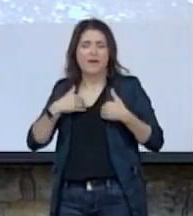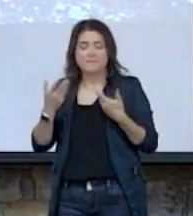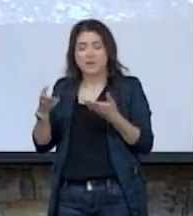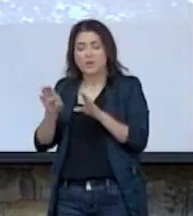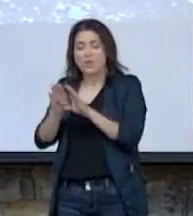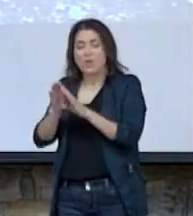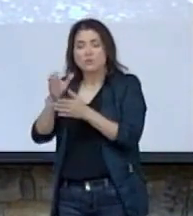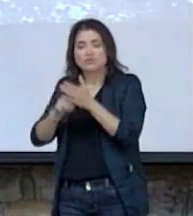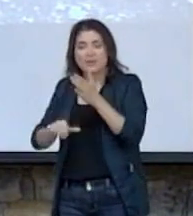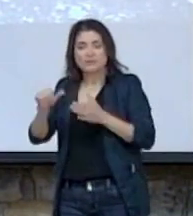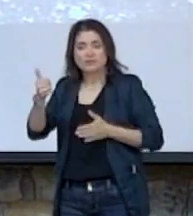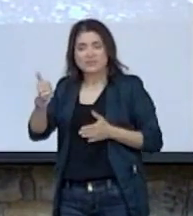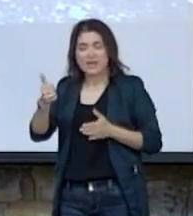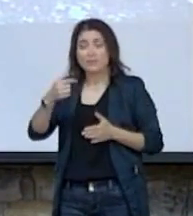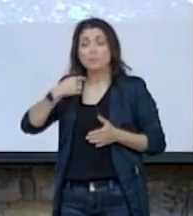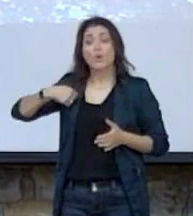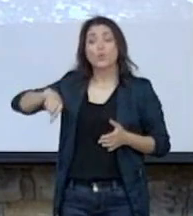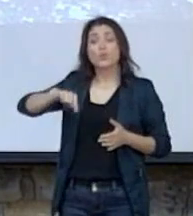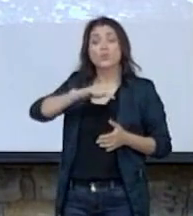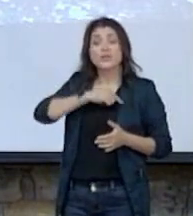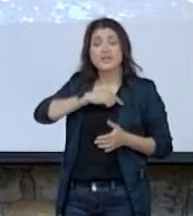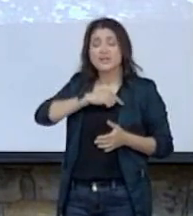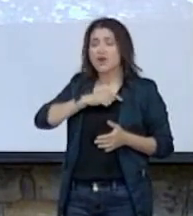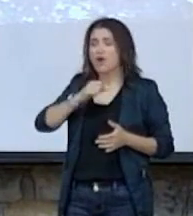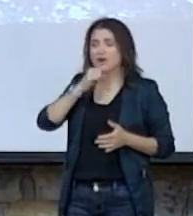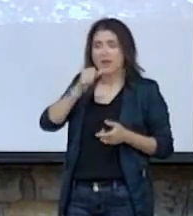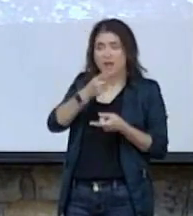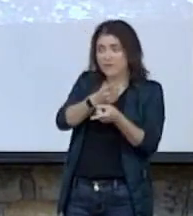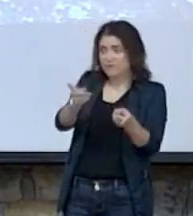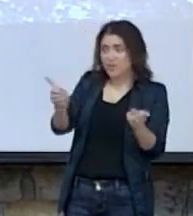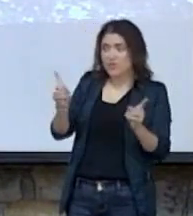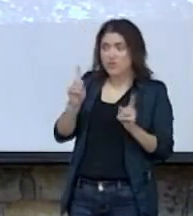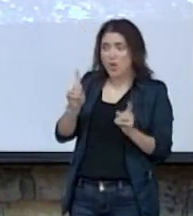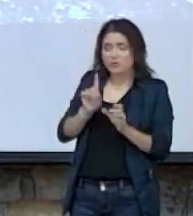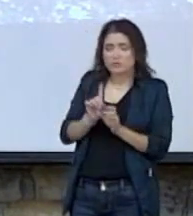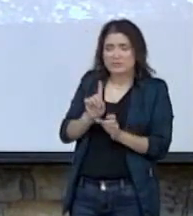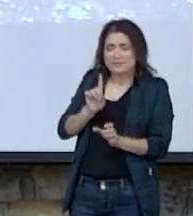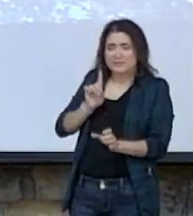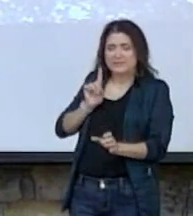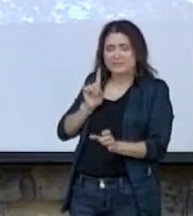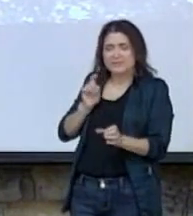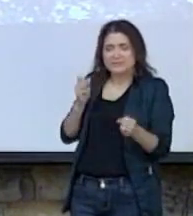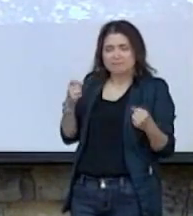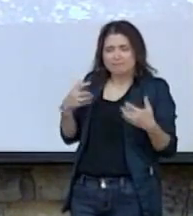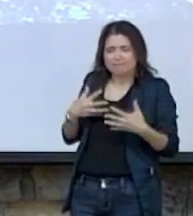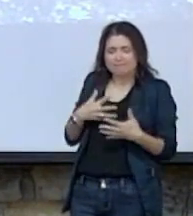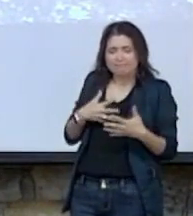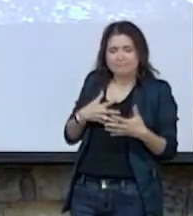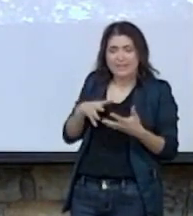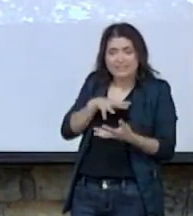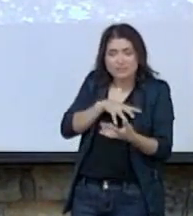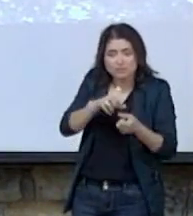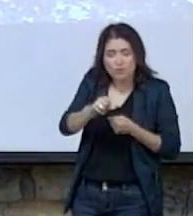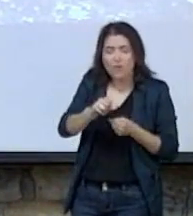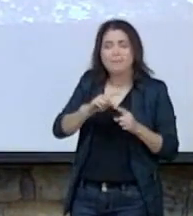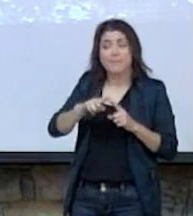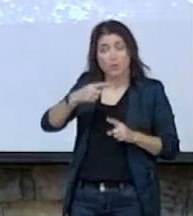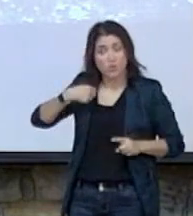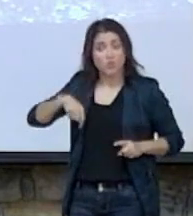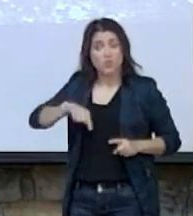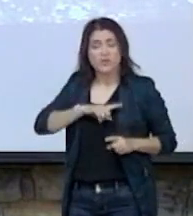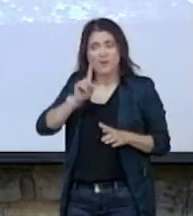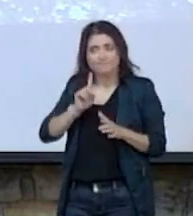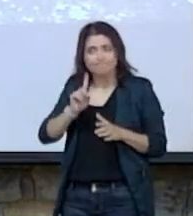verse 39. But we are not of those who shrink back and are destroyed, but of those who have faith and preserve